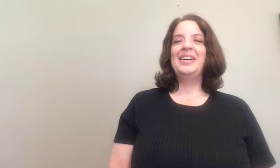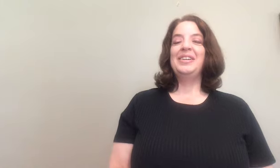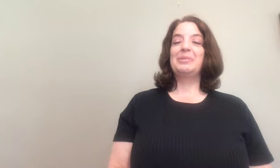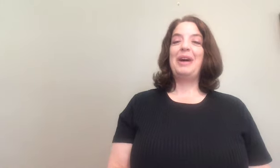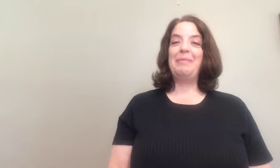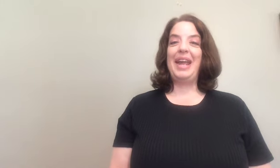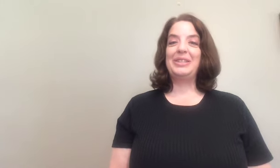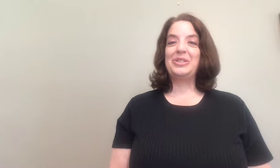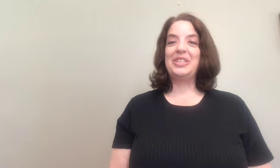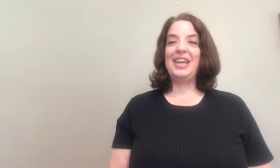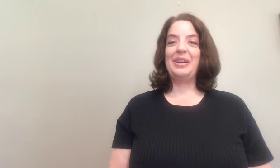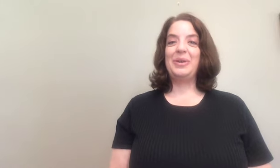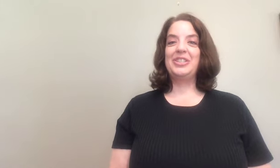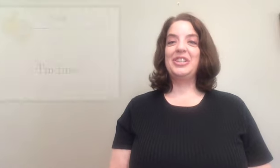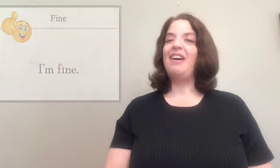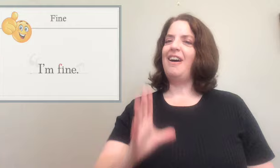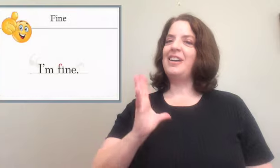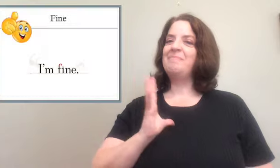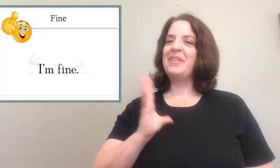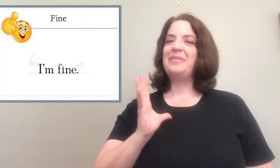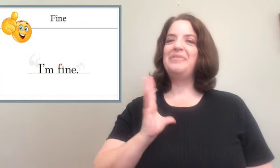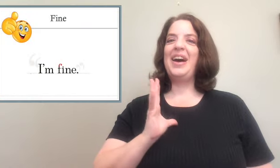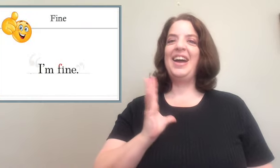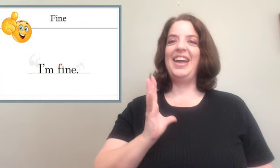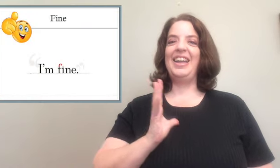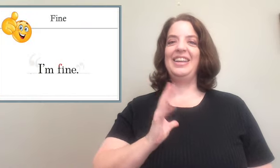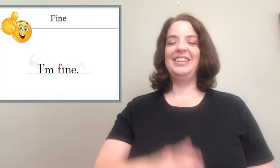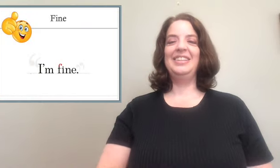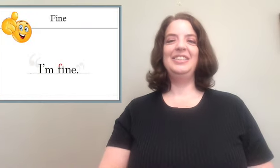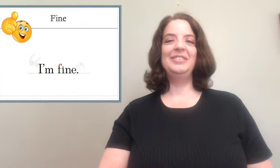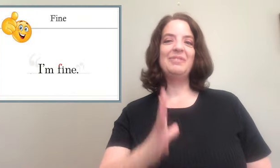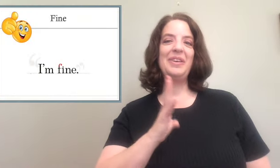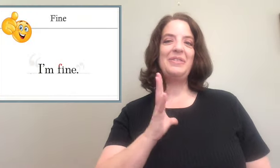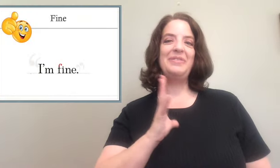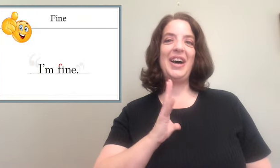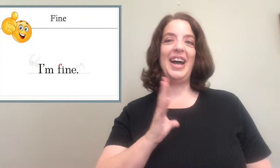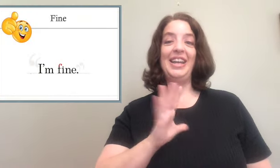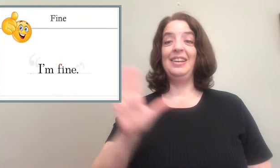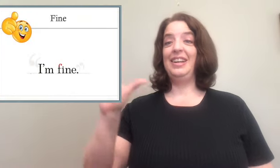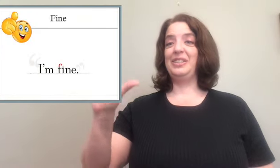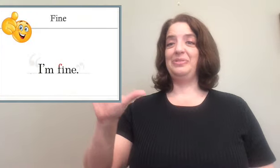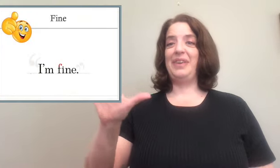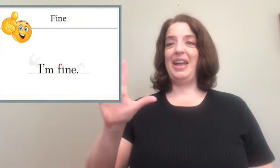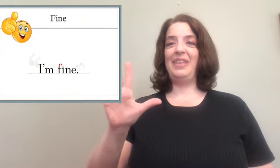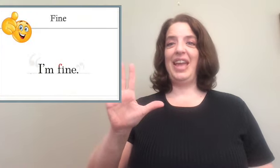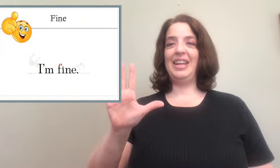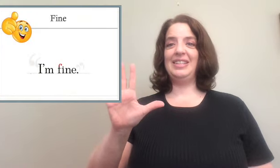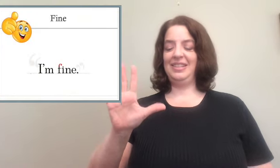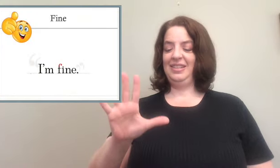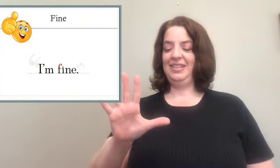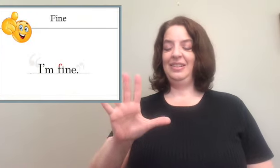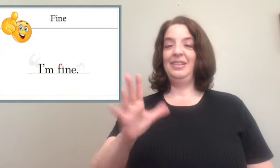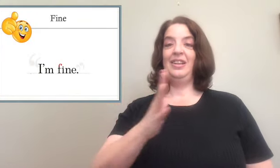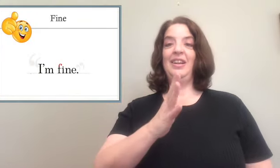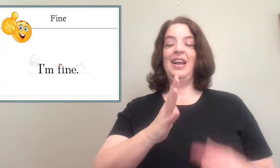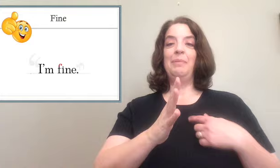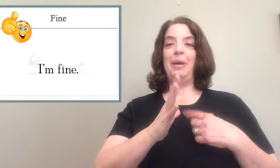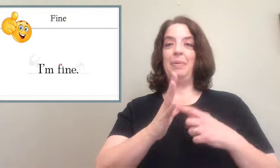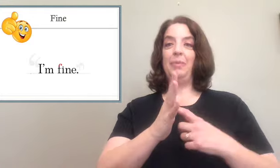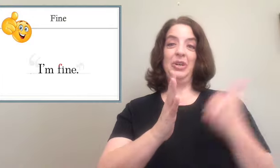Some common answers to that question are fine. Fine. It's a 5 hand. My palm